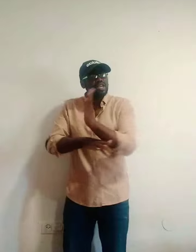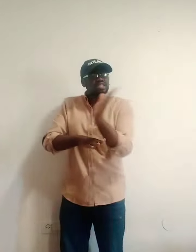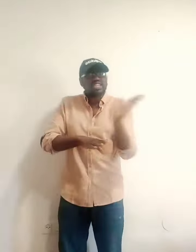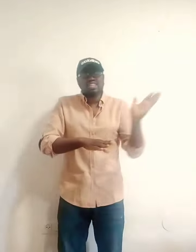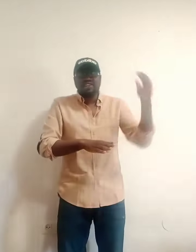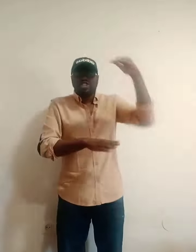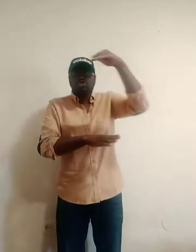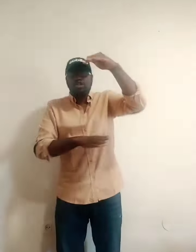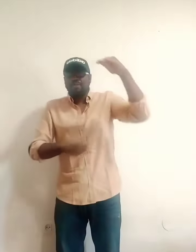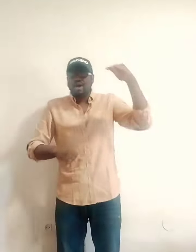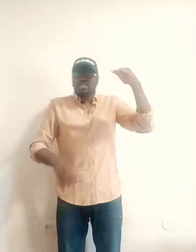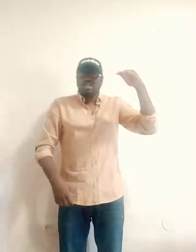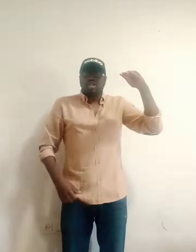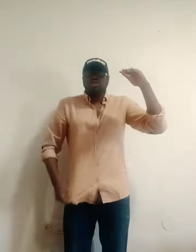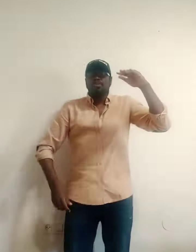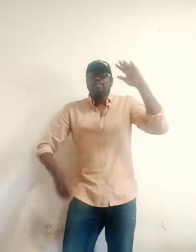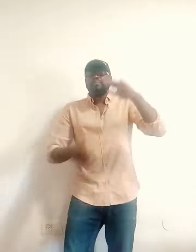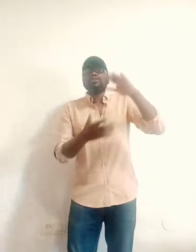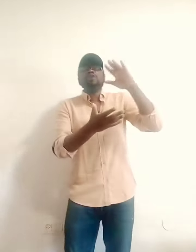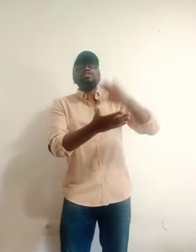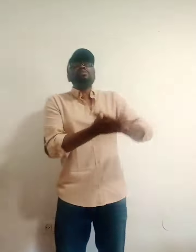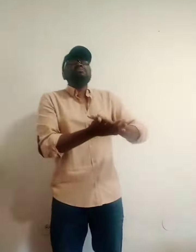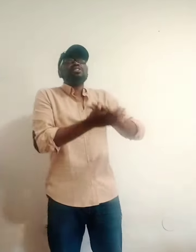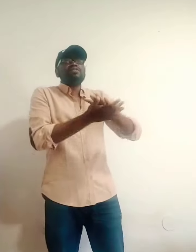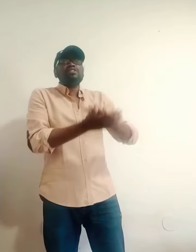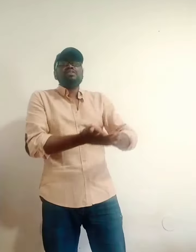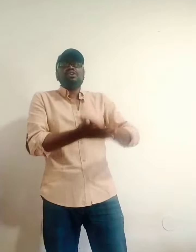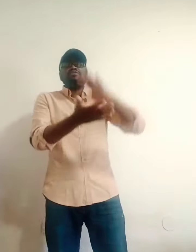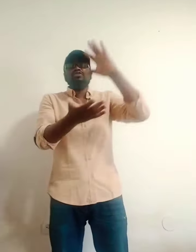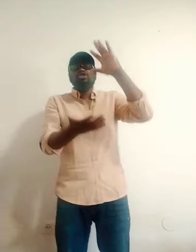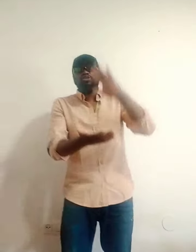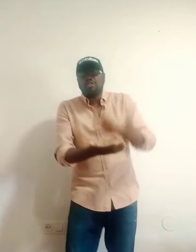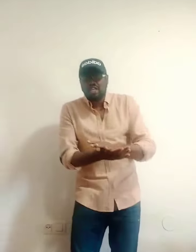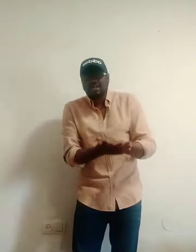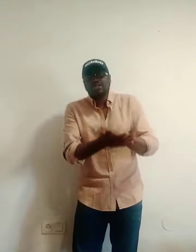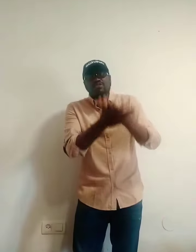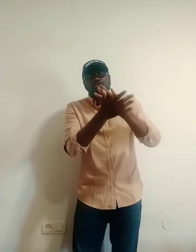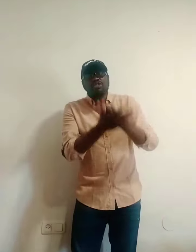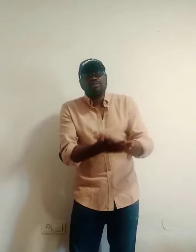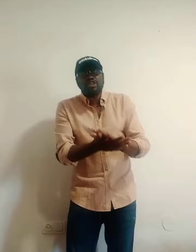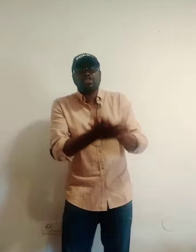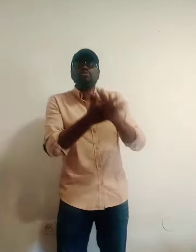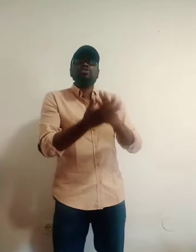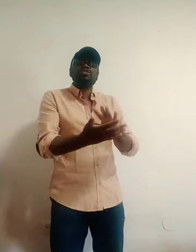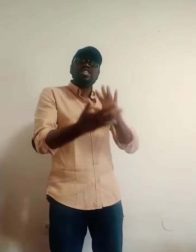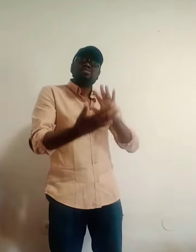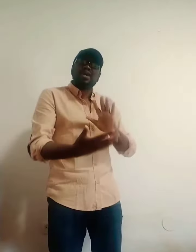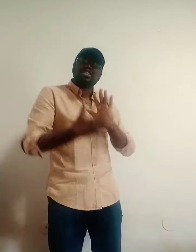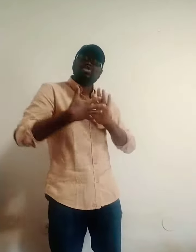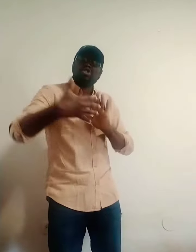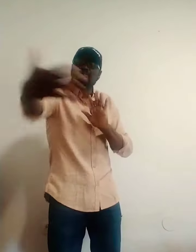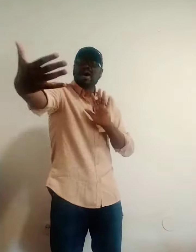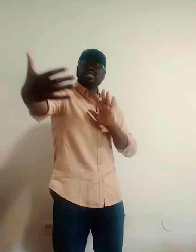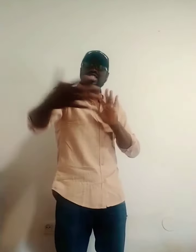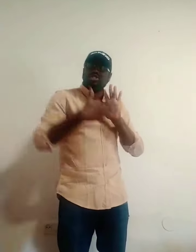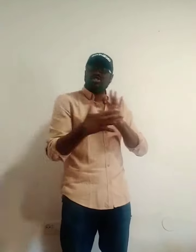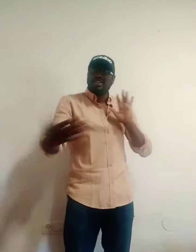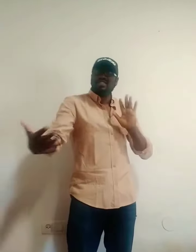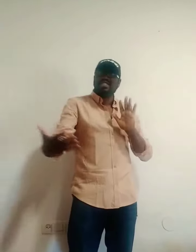there's never a straight path. So the people that always make mistakes for themselves, take themselves into depression because they expect a straight path. It doesn't exist.